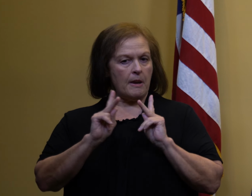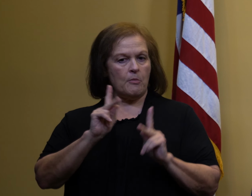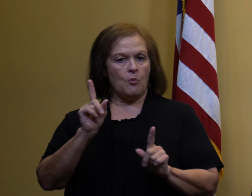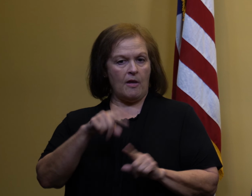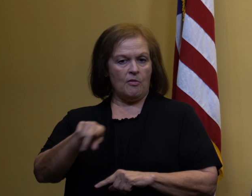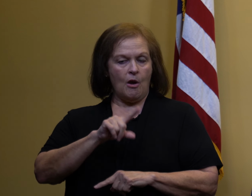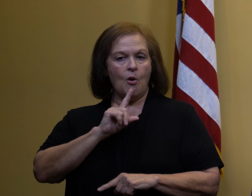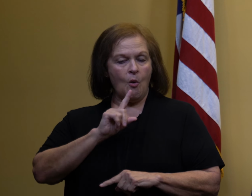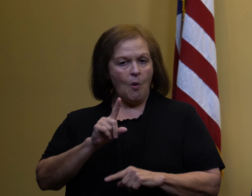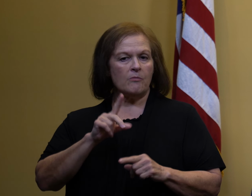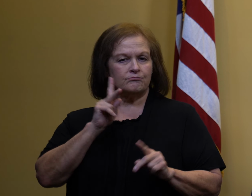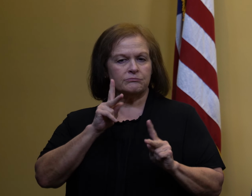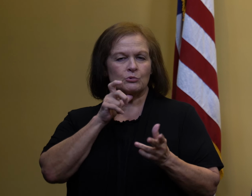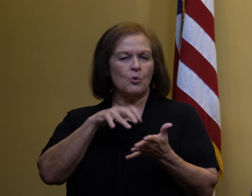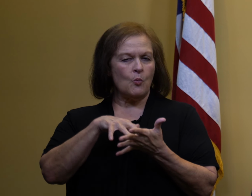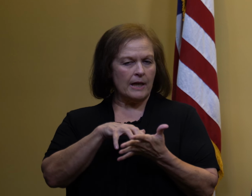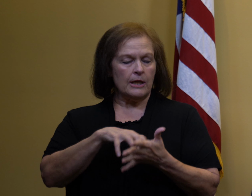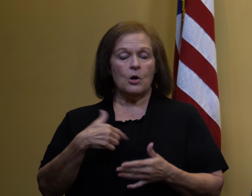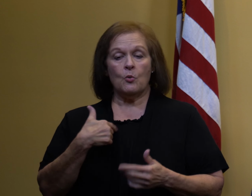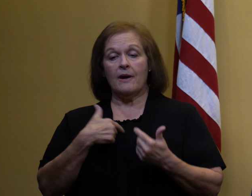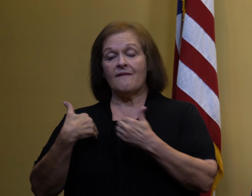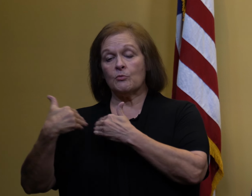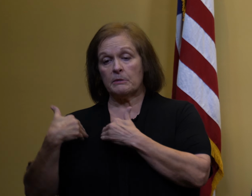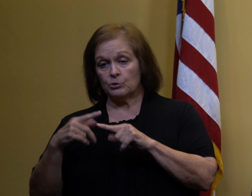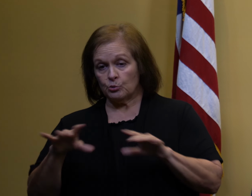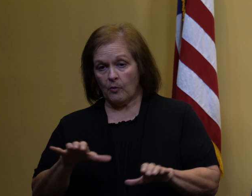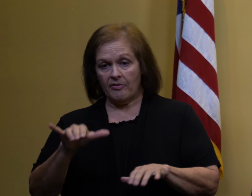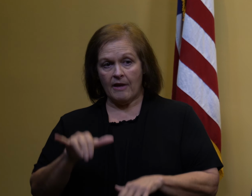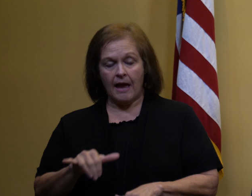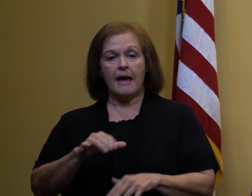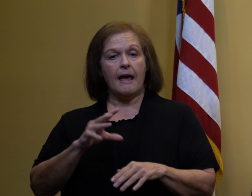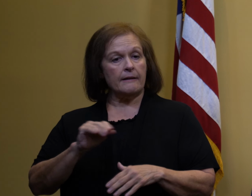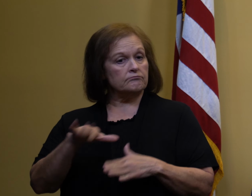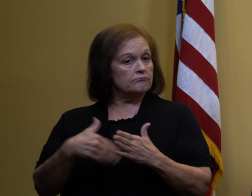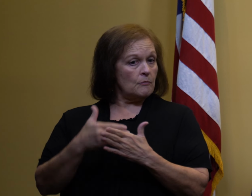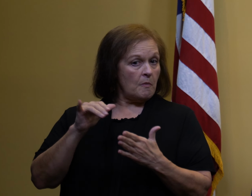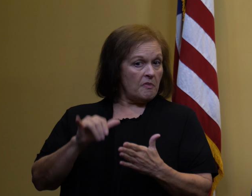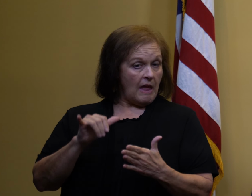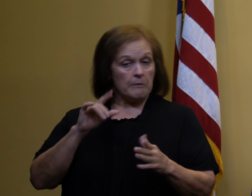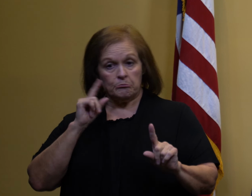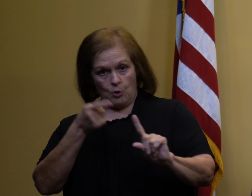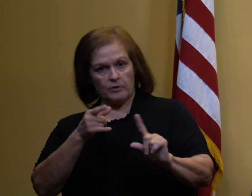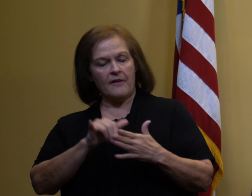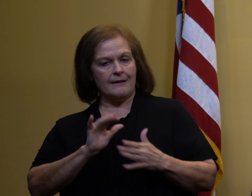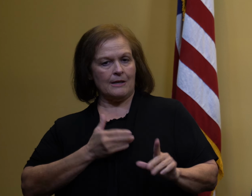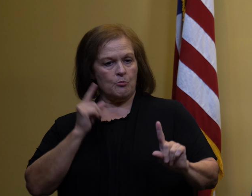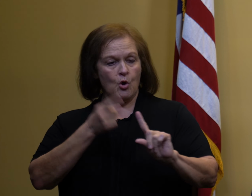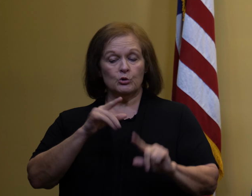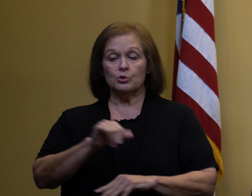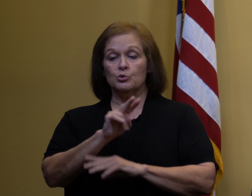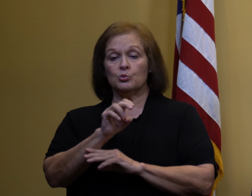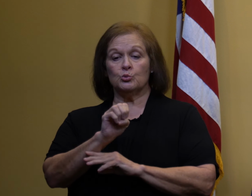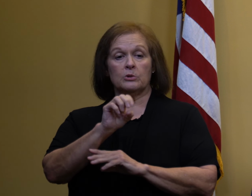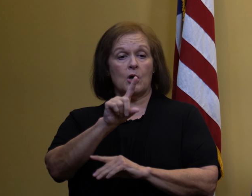are most vulnerable. We have a responsibility to do that, and a holistic approach is our approach. June, we